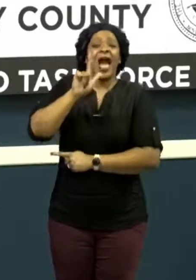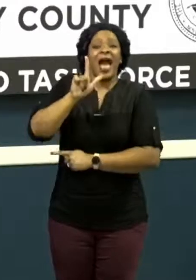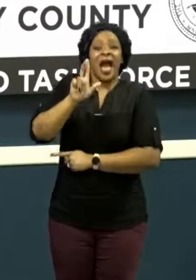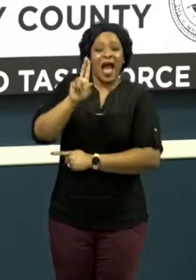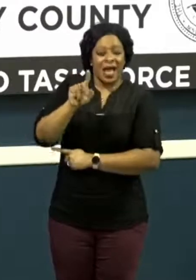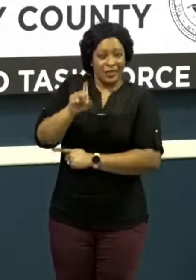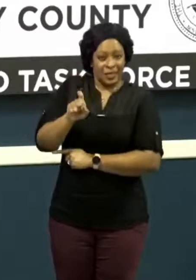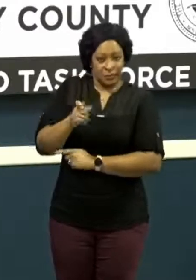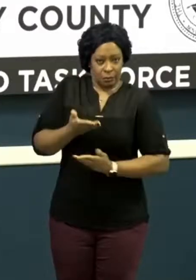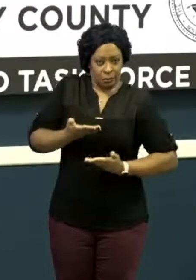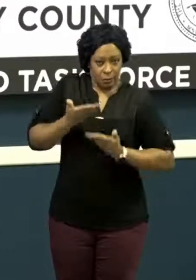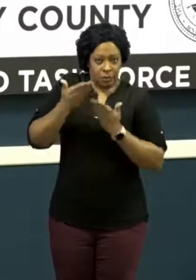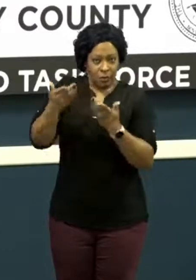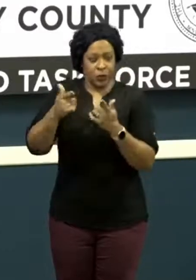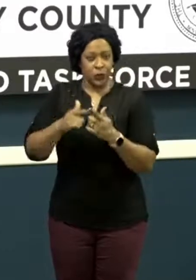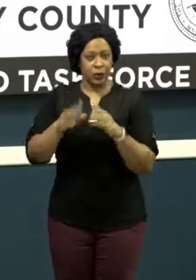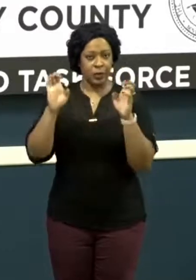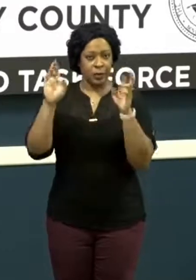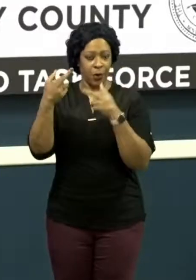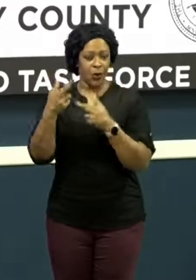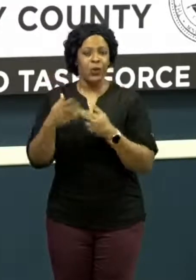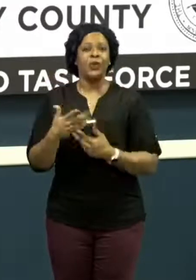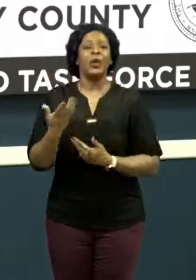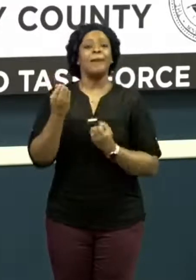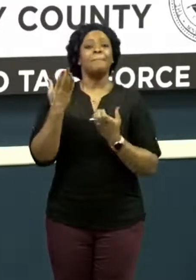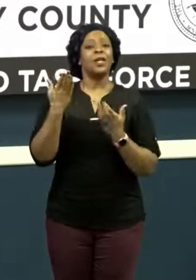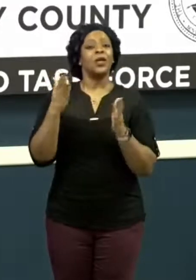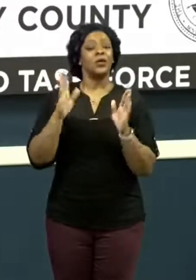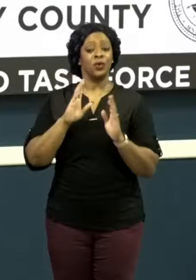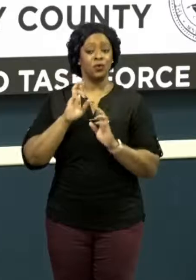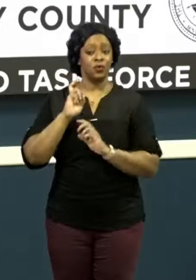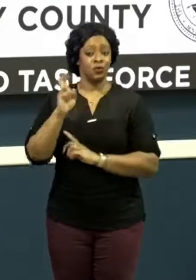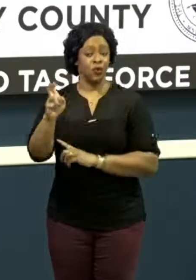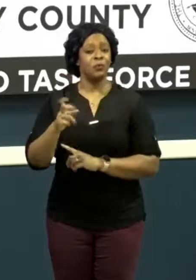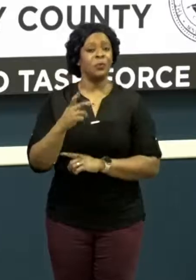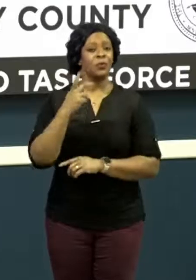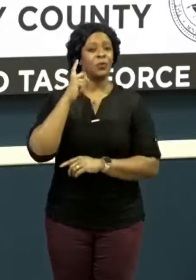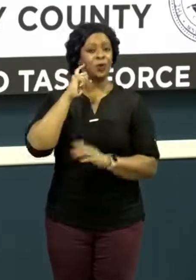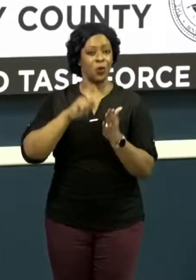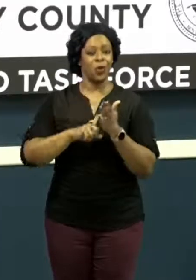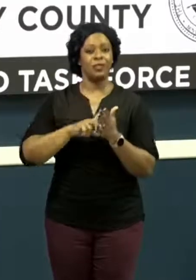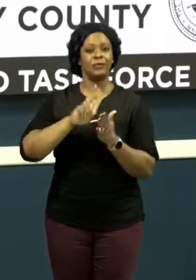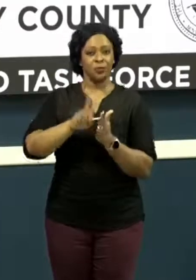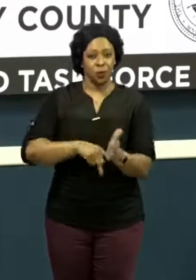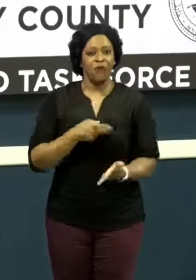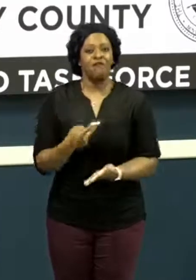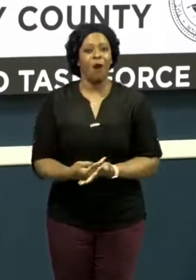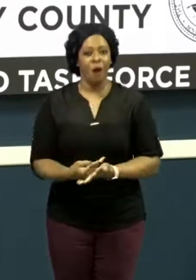unnecessarily need a trip to the ED. Many of the trips that we see are trip and fall.